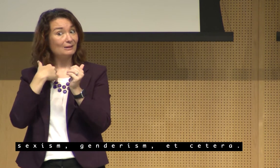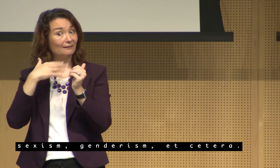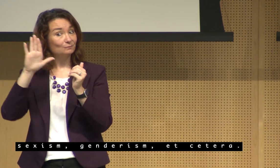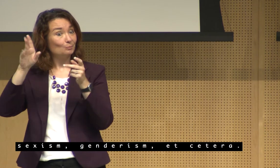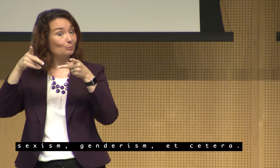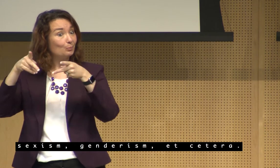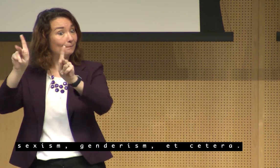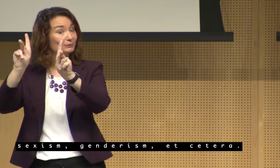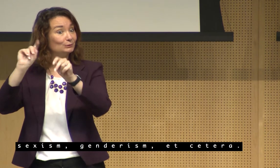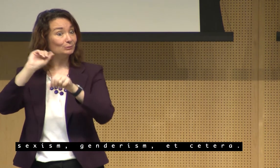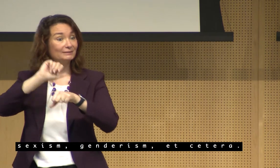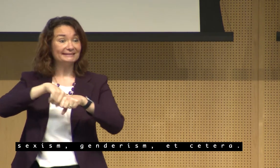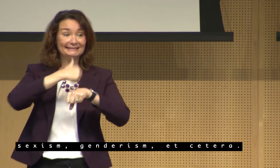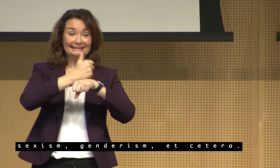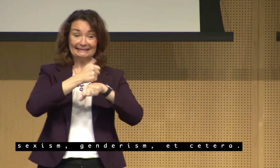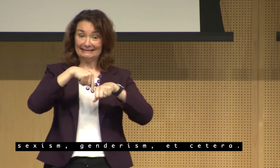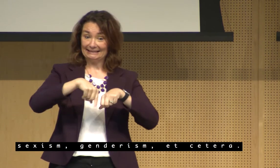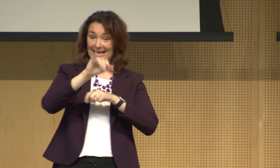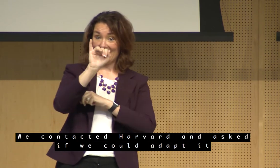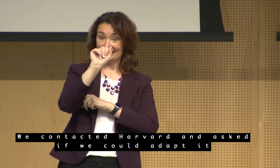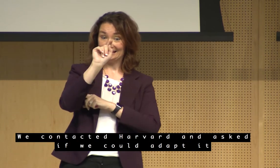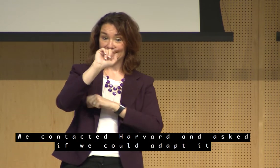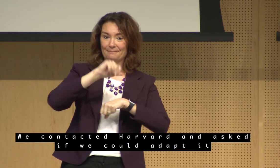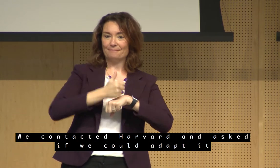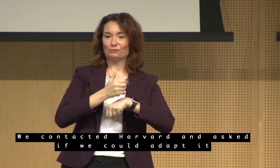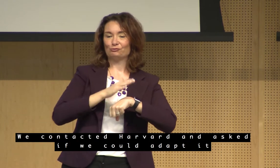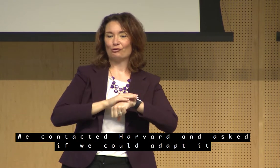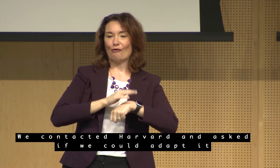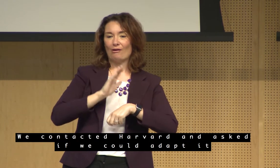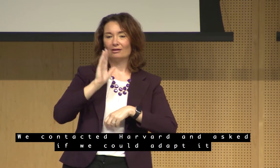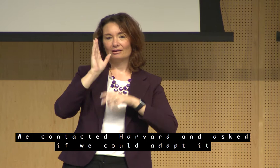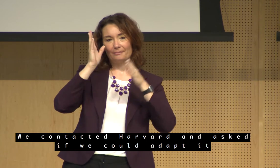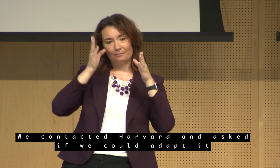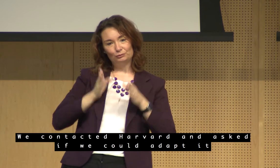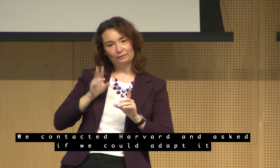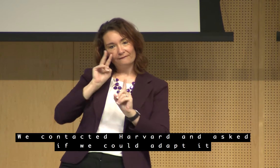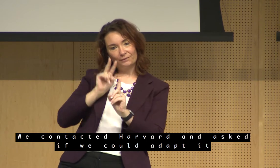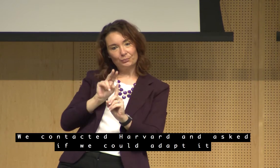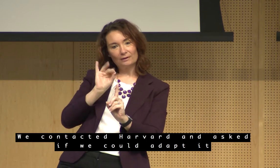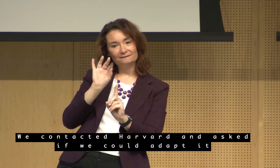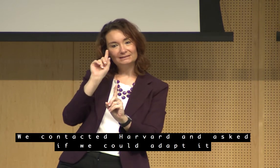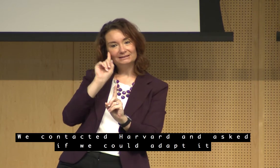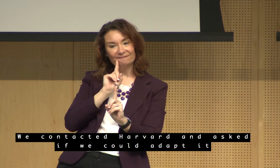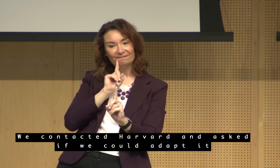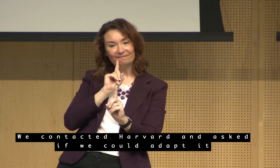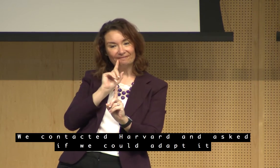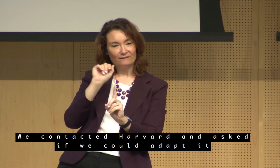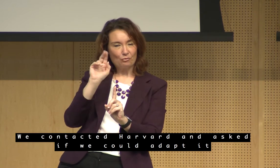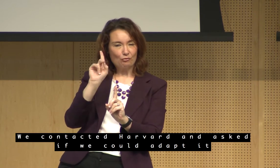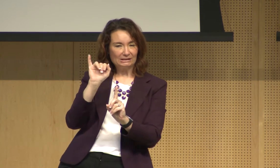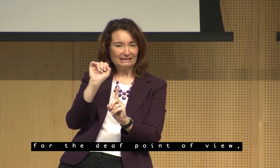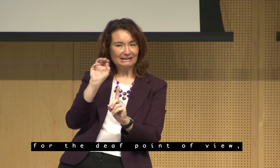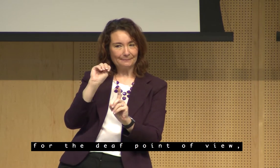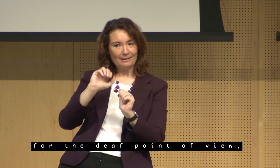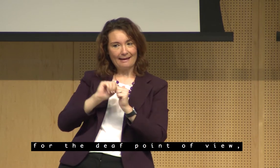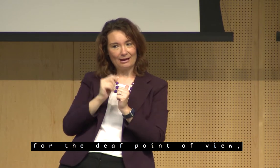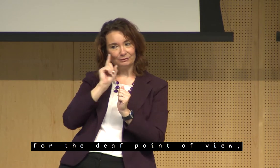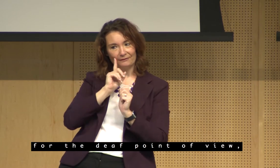sexism, genderism, etc. We contacted Harvard and asked if we could adapt it for the deaf point of